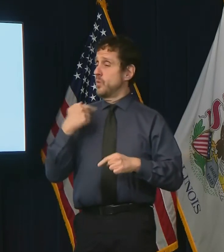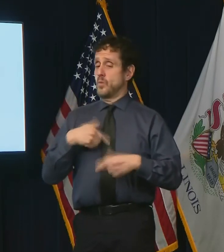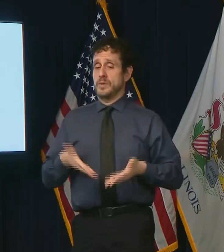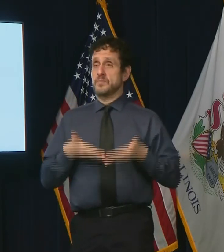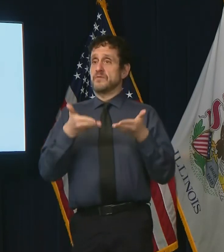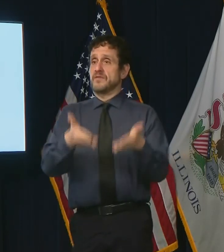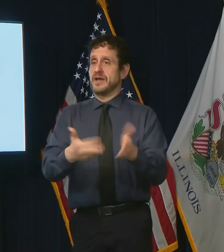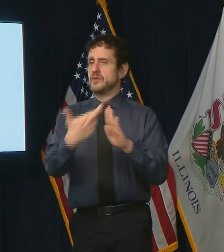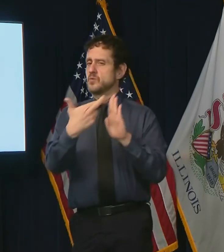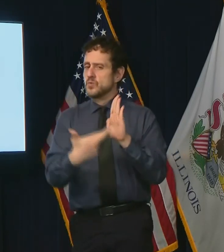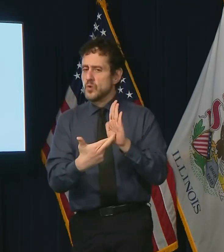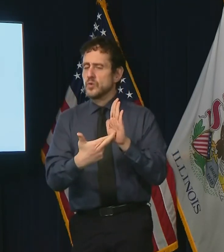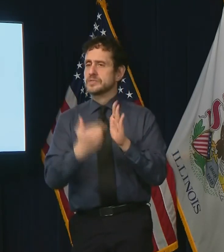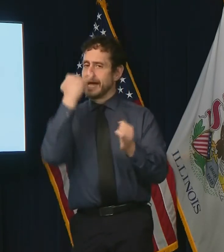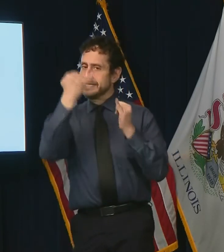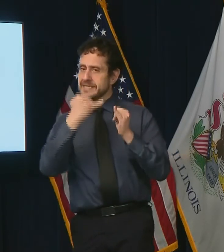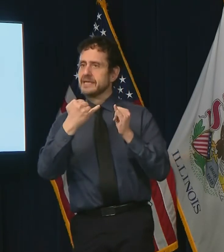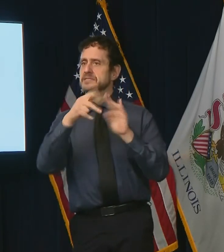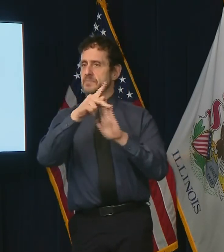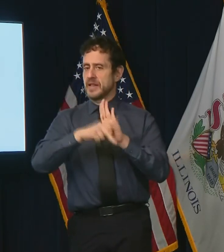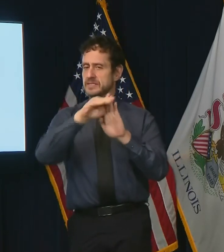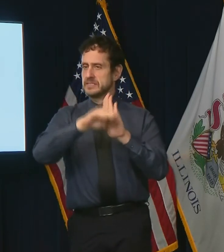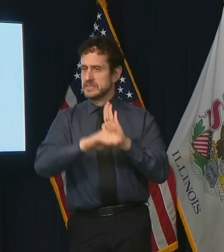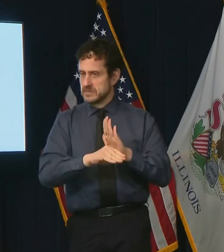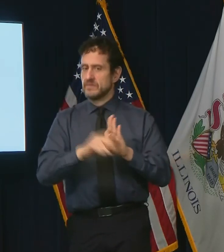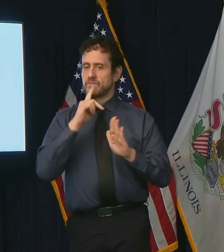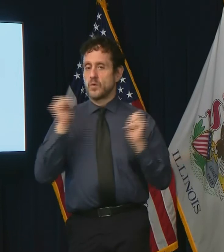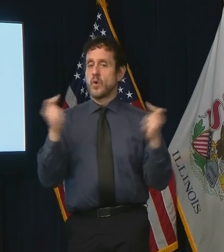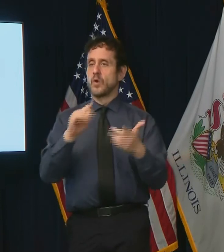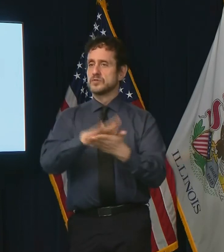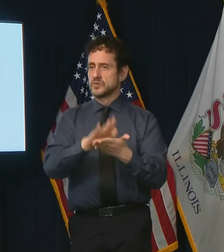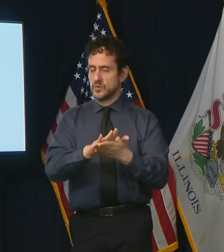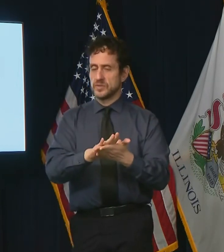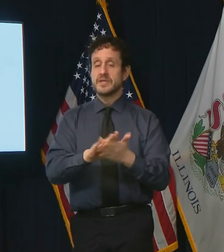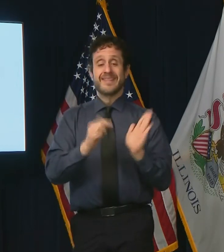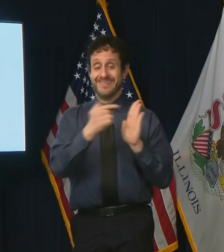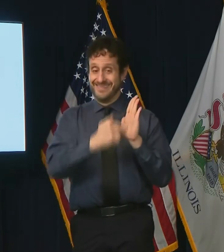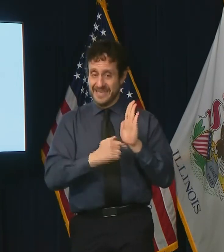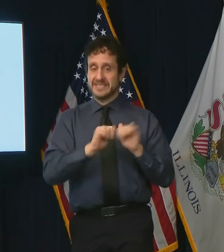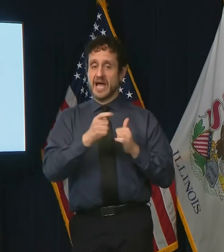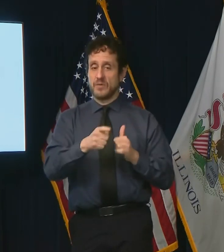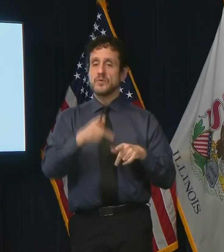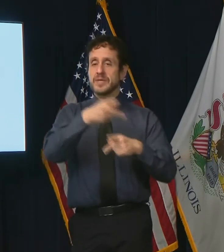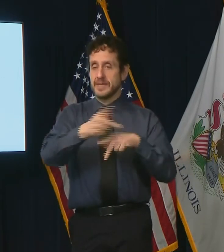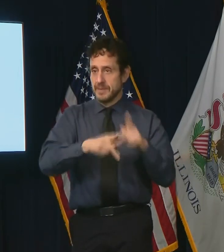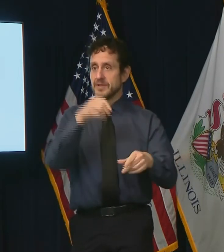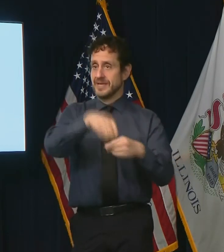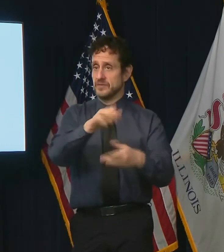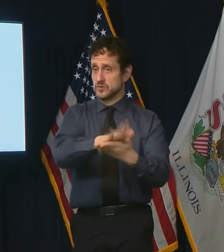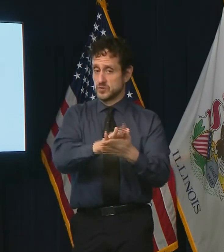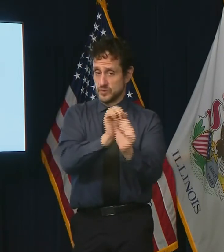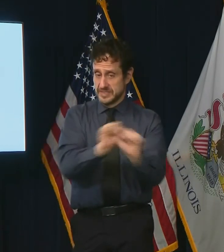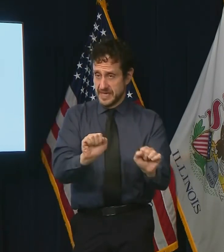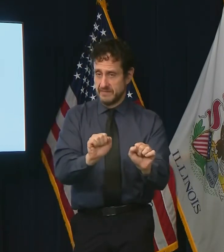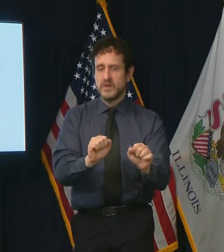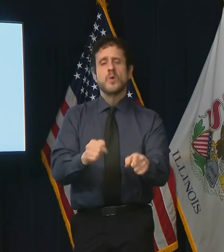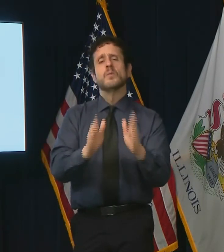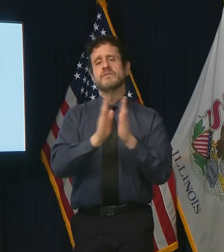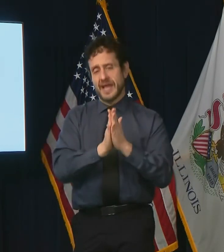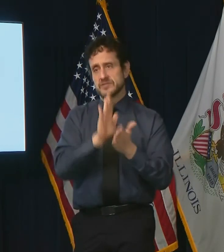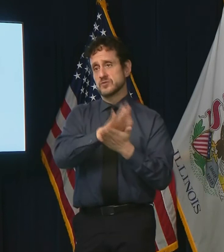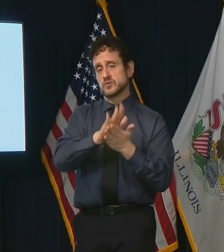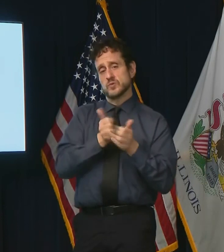guidance that would allow them to keep everybody in the schools safe, and following that guidance is what we have asked for